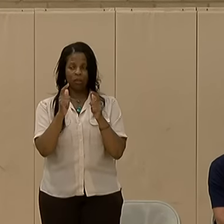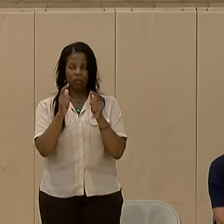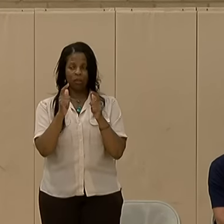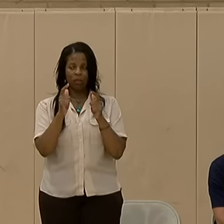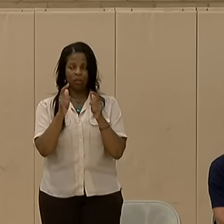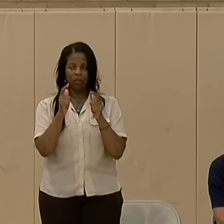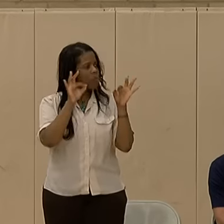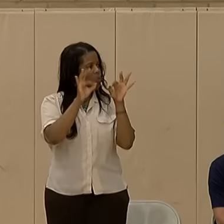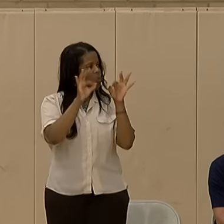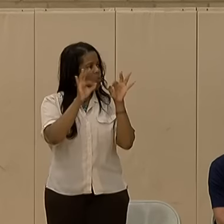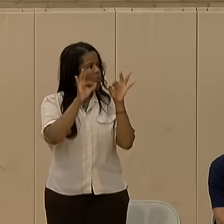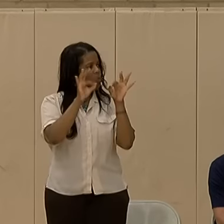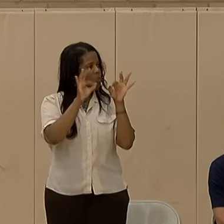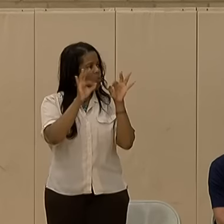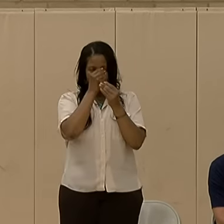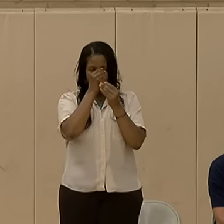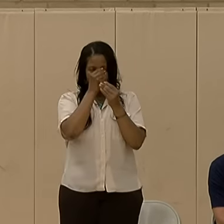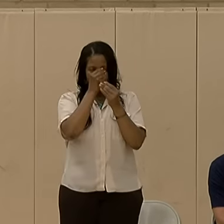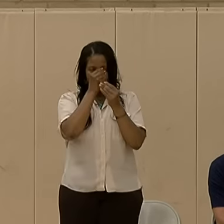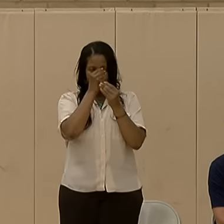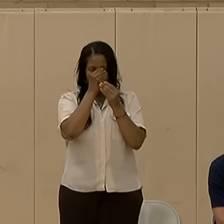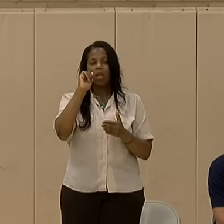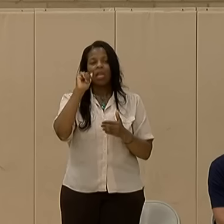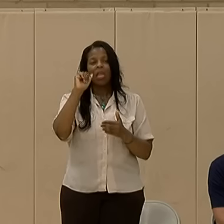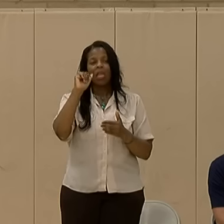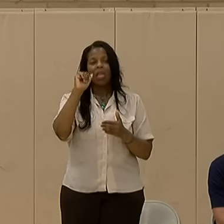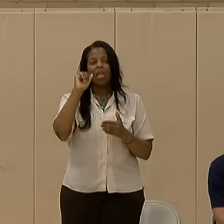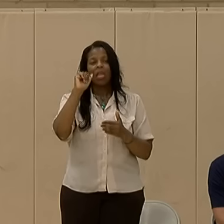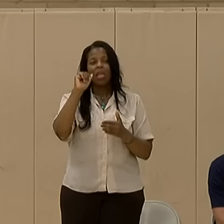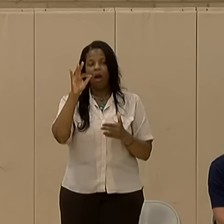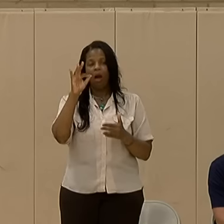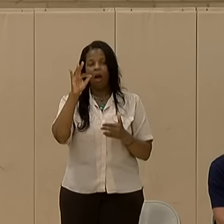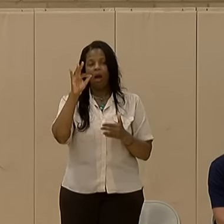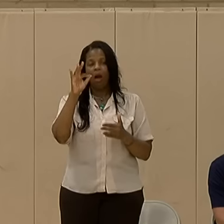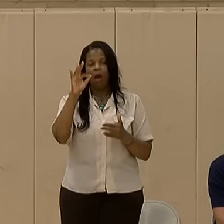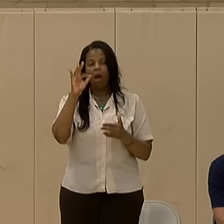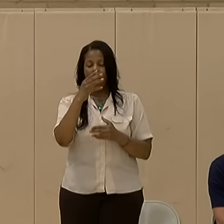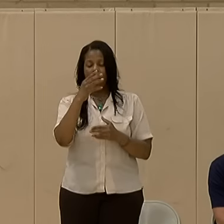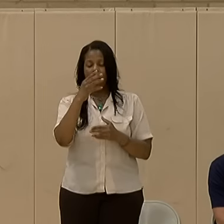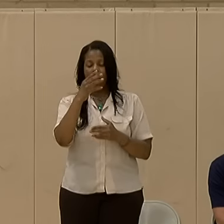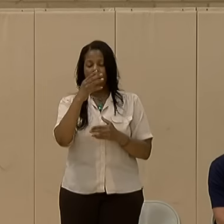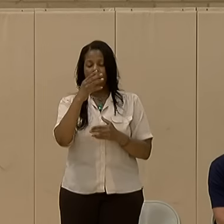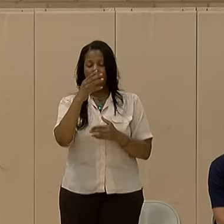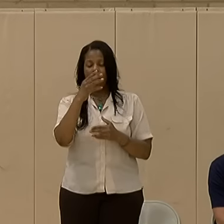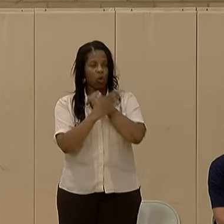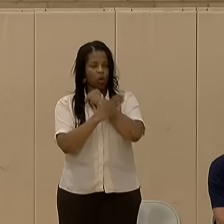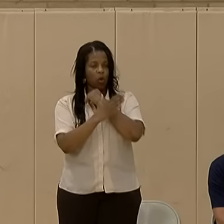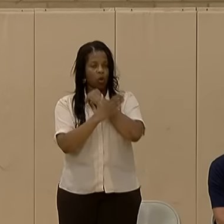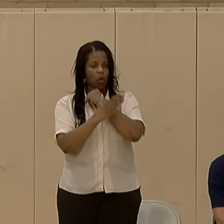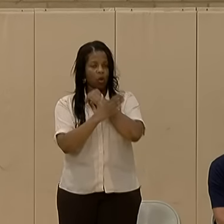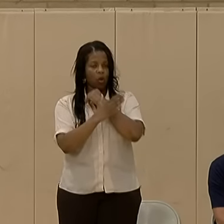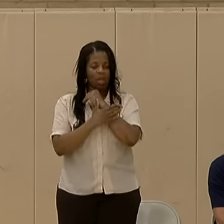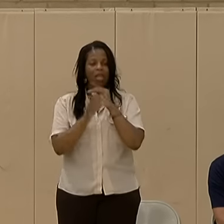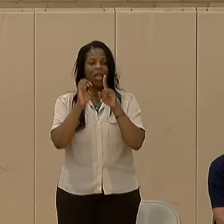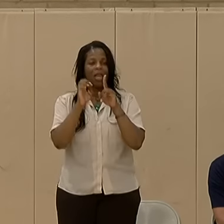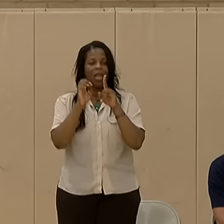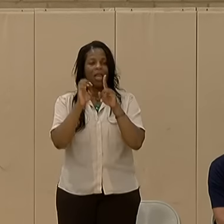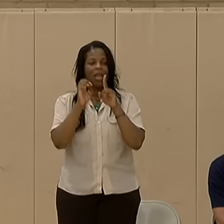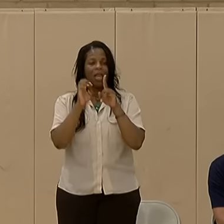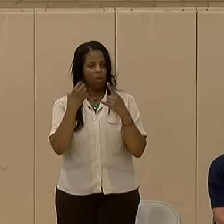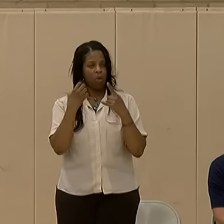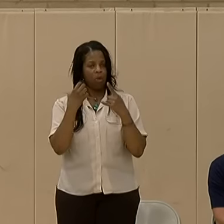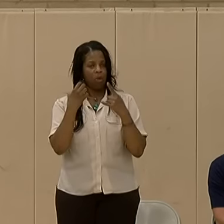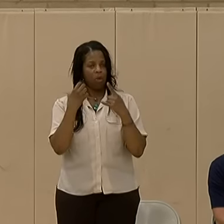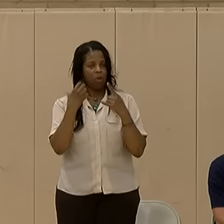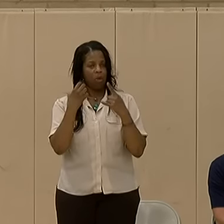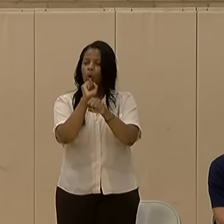know, we are with CAL FIRE and also Kern County Environmental Health working together to